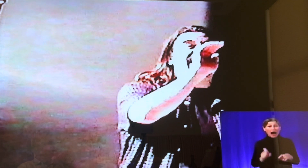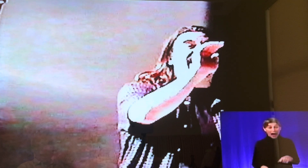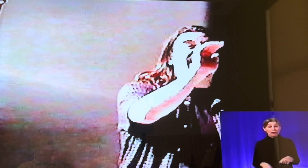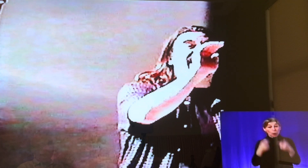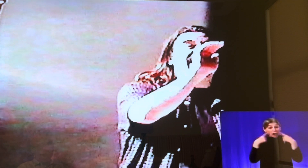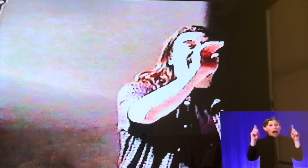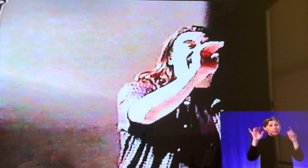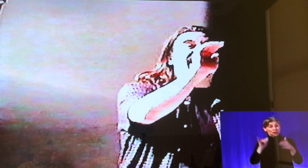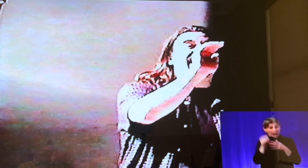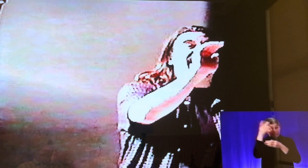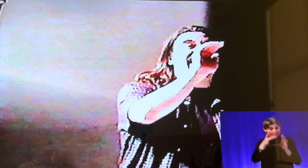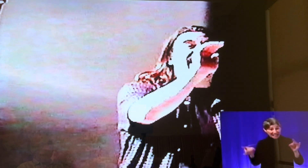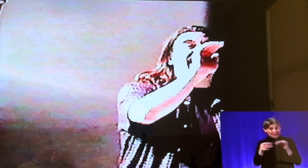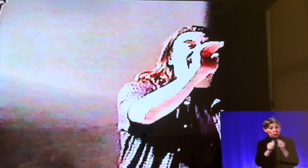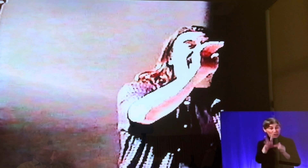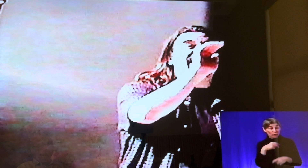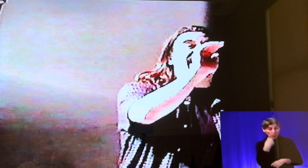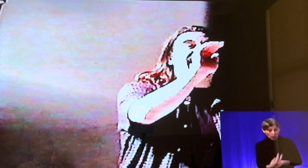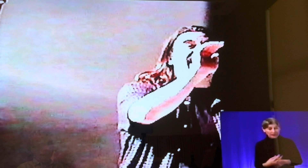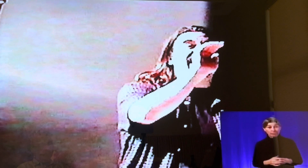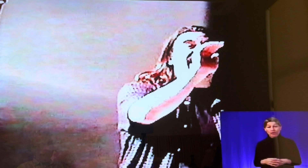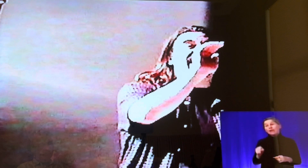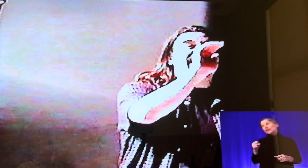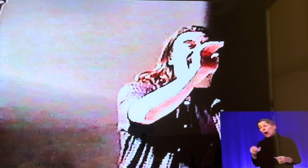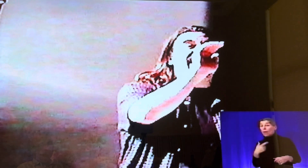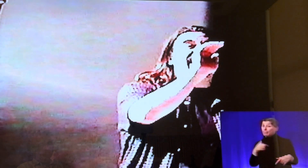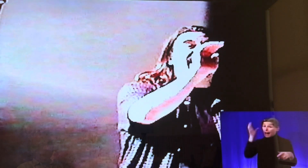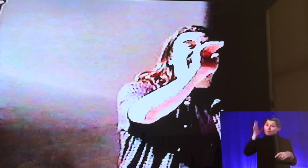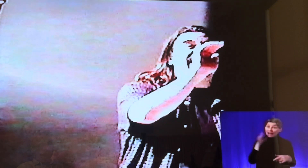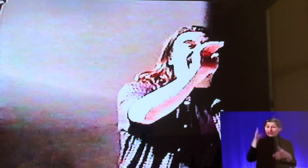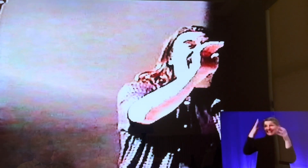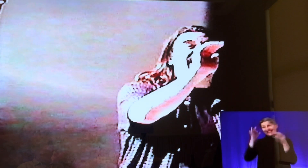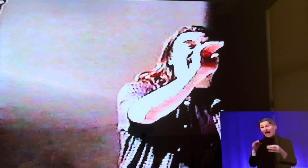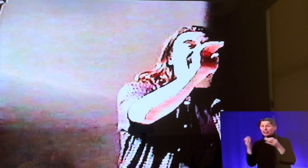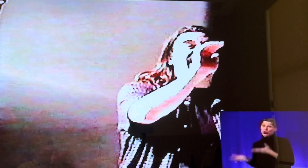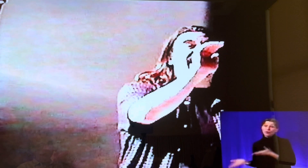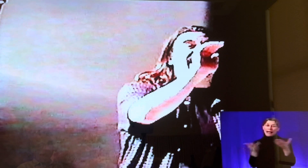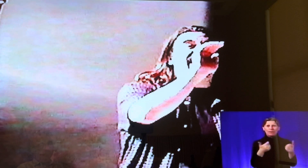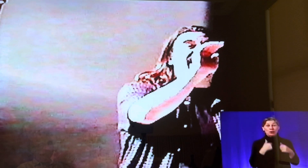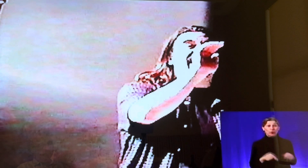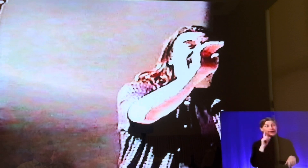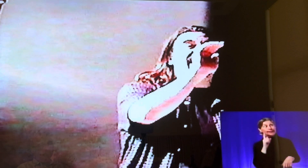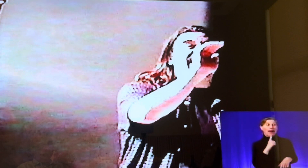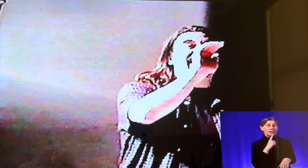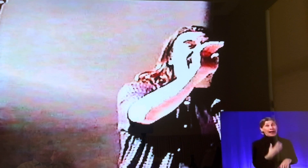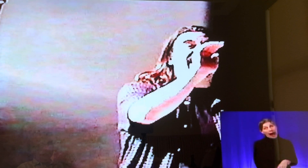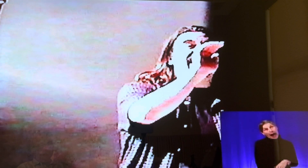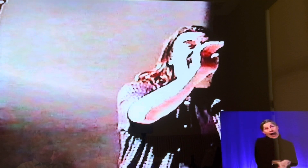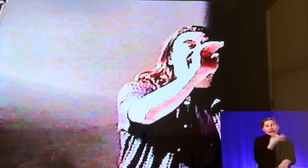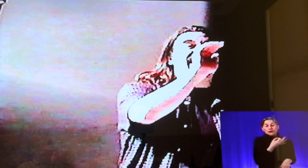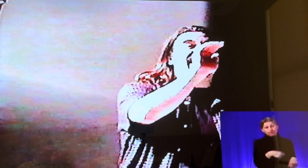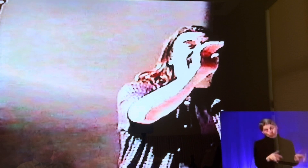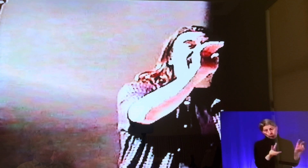with your voice. So my parents decided to take me to a deaf expert, and just that pause and the way you say